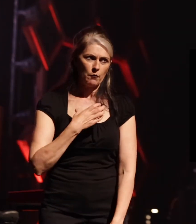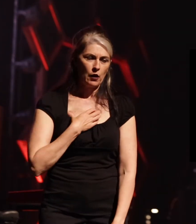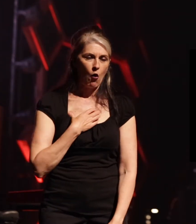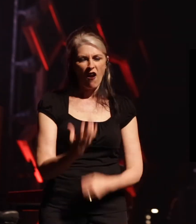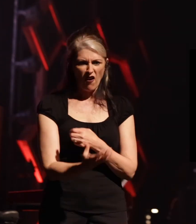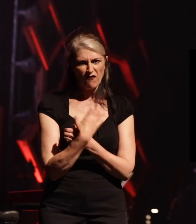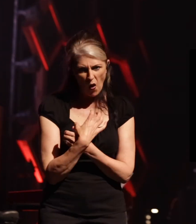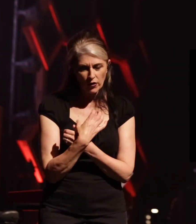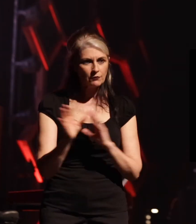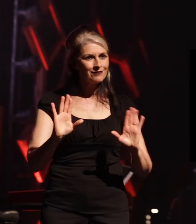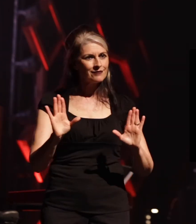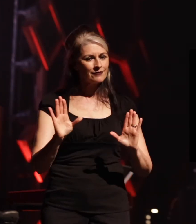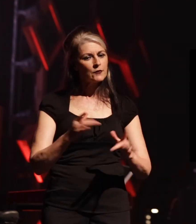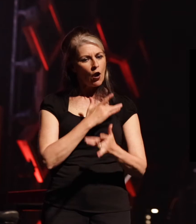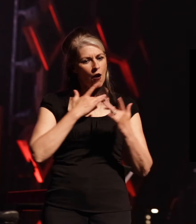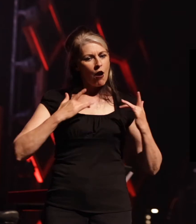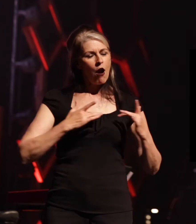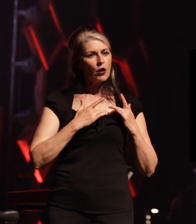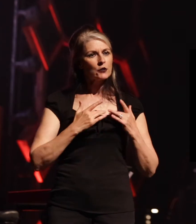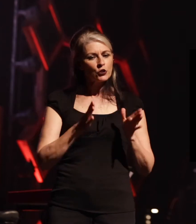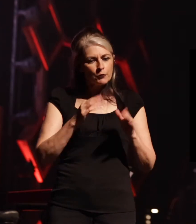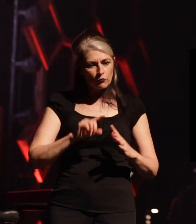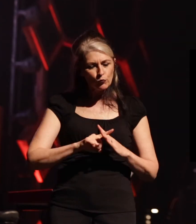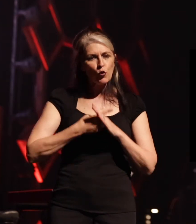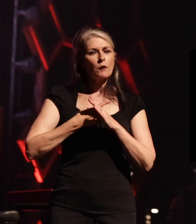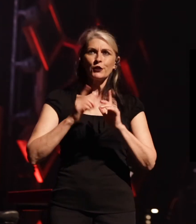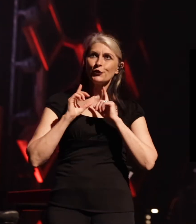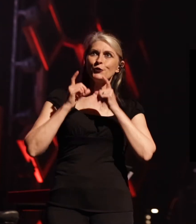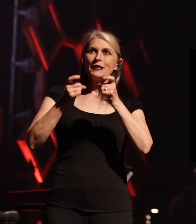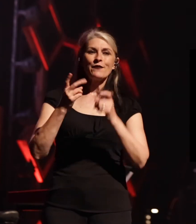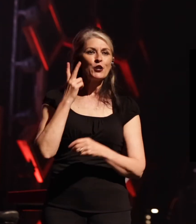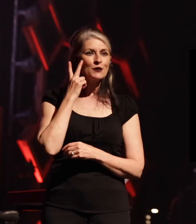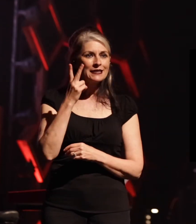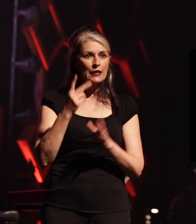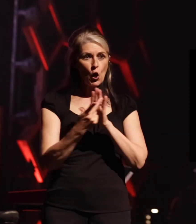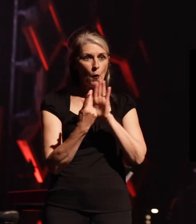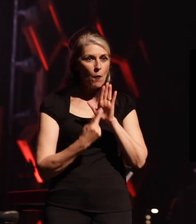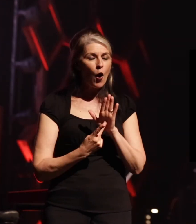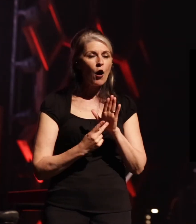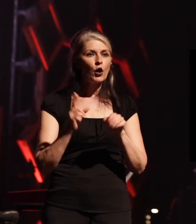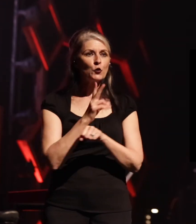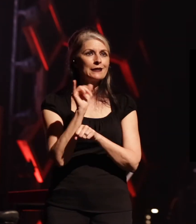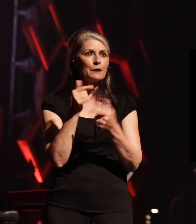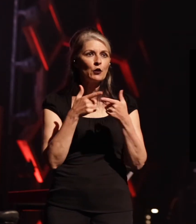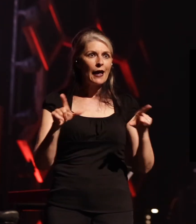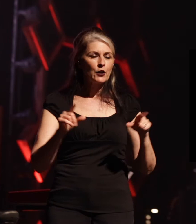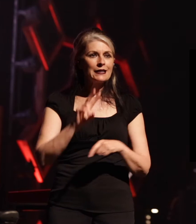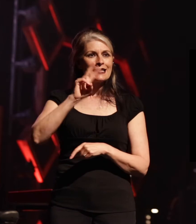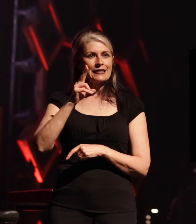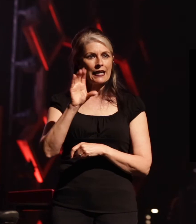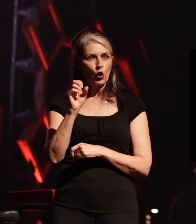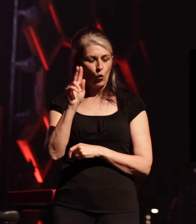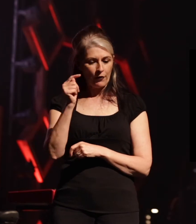wants our hearts to be prompted to give to him. And we see that Paul kind of uses similar language in 2 Corinthians 9:7, where it